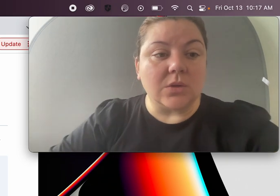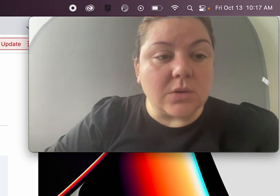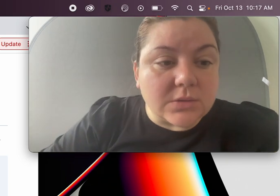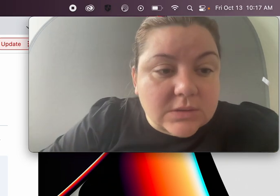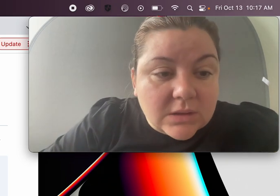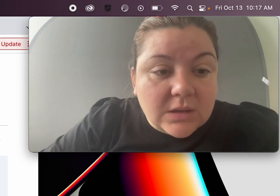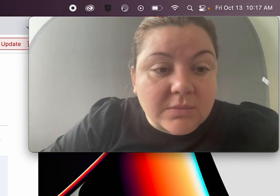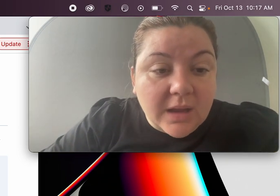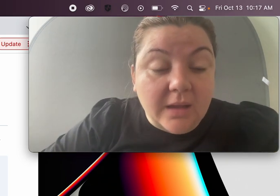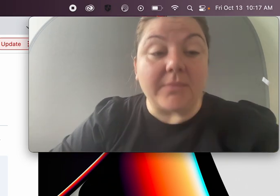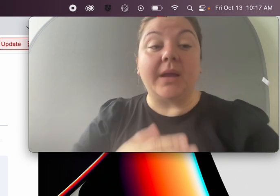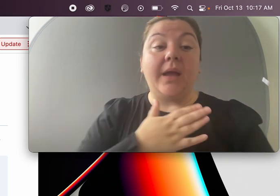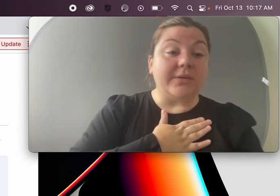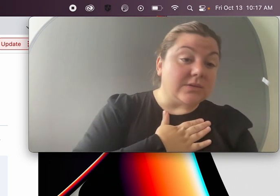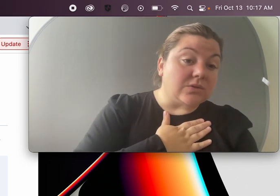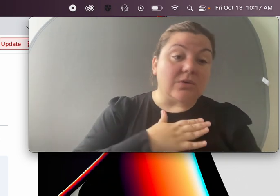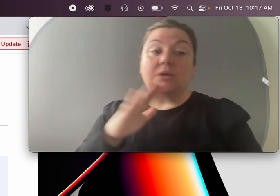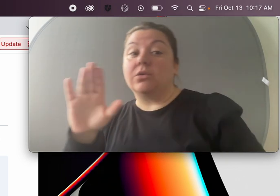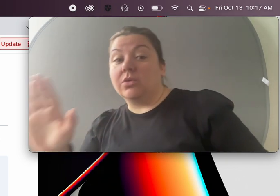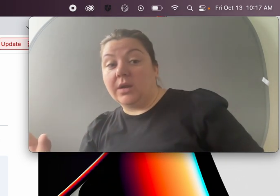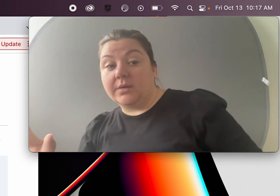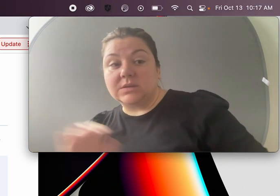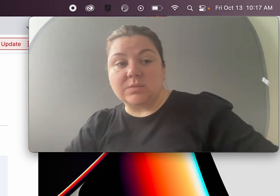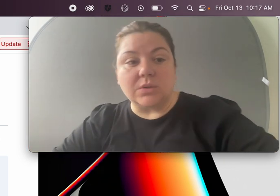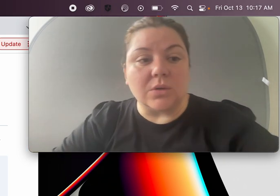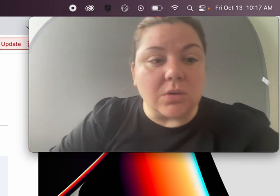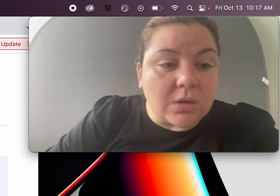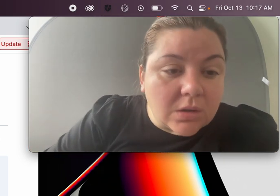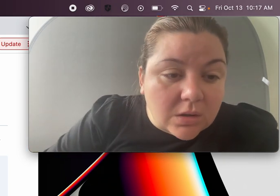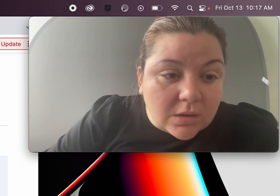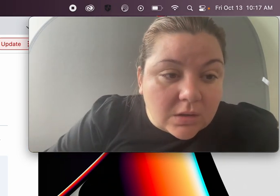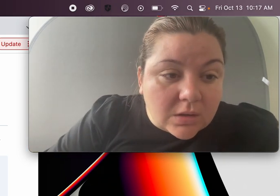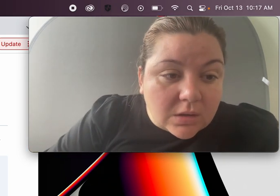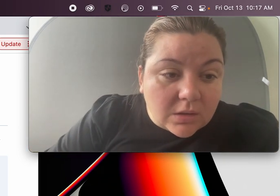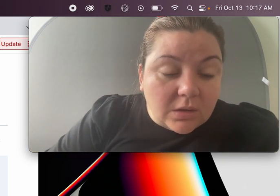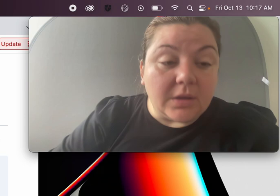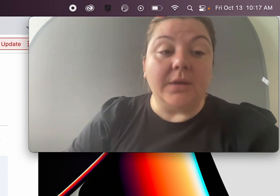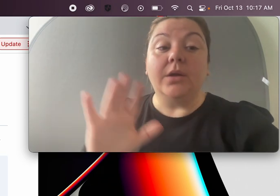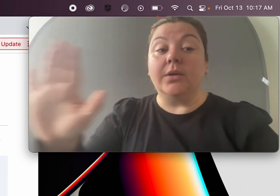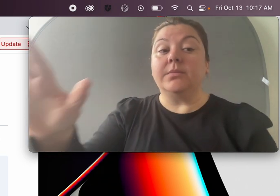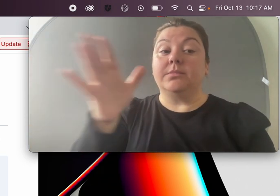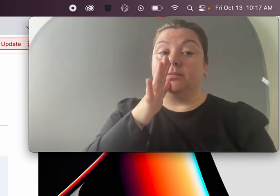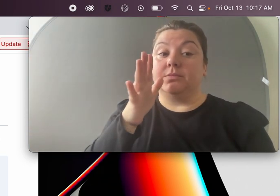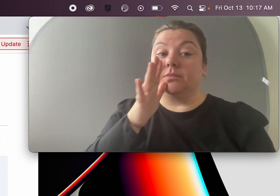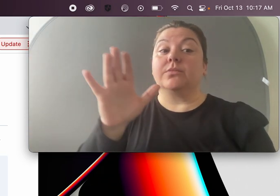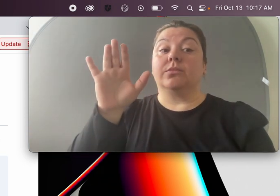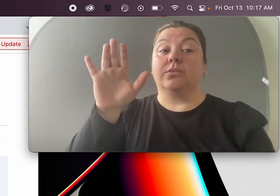place where you learned. My house is green, your house is blue.